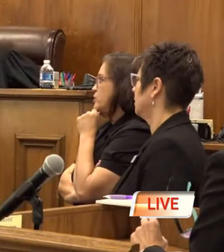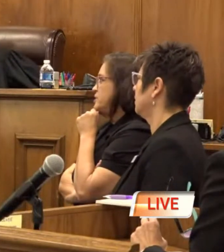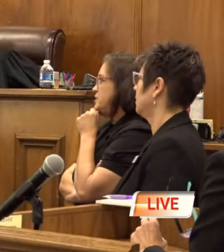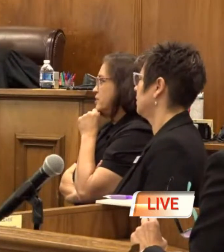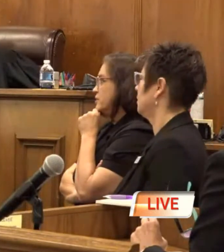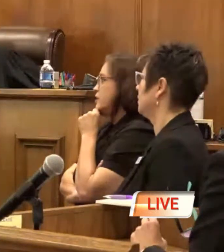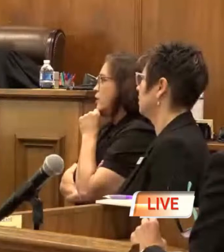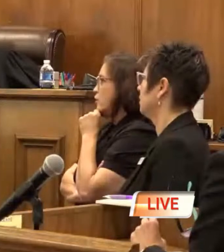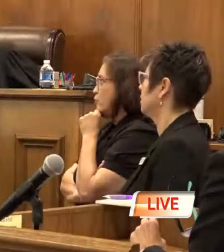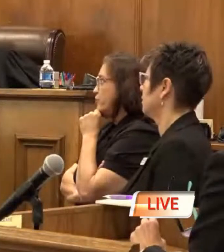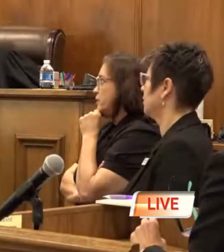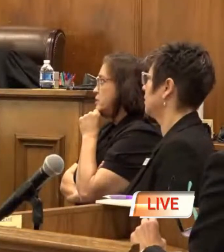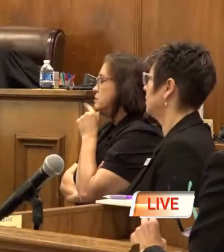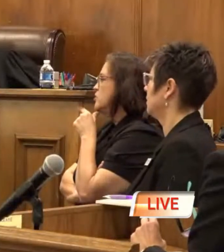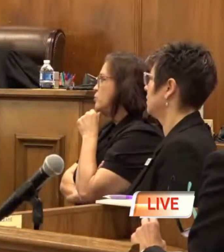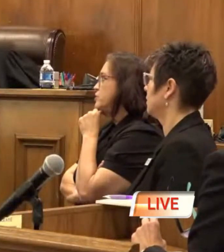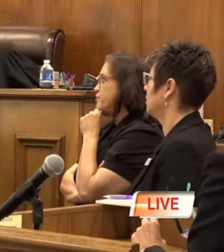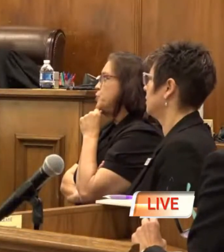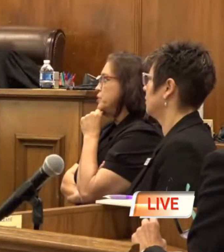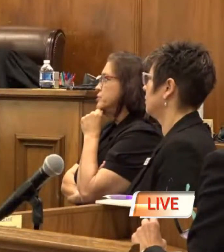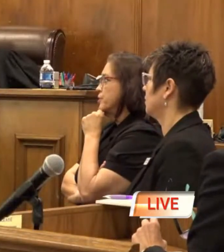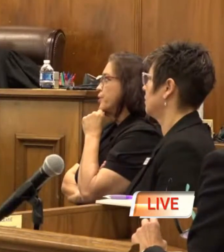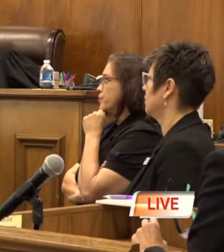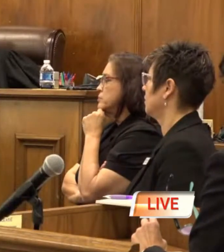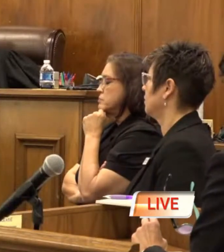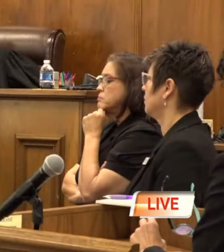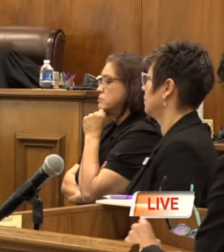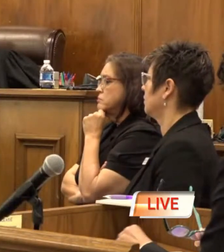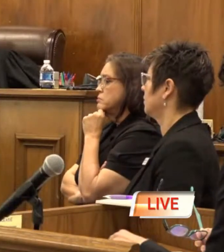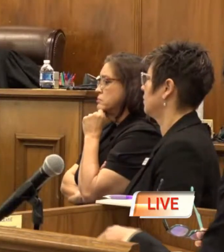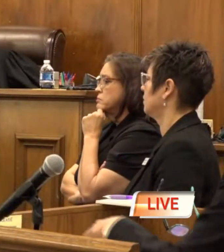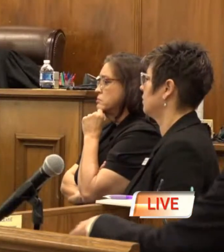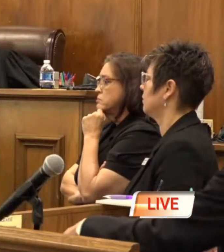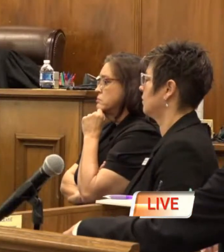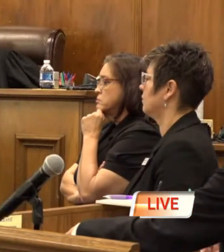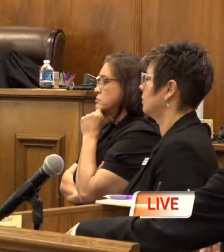It was during COVID, so it was a few years ago.